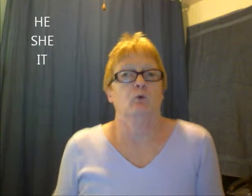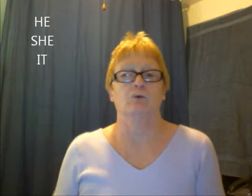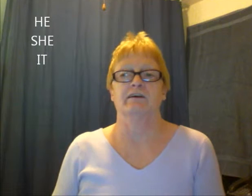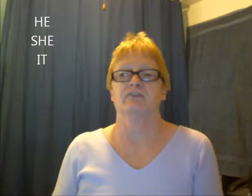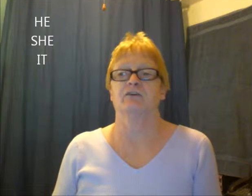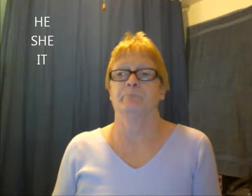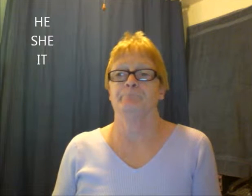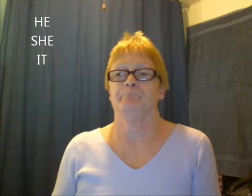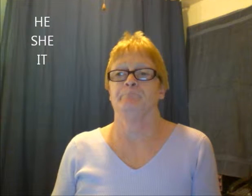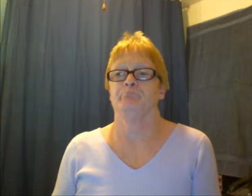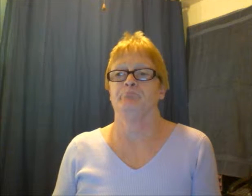it.